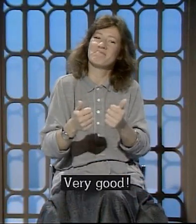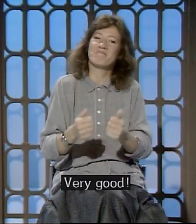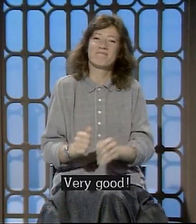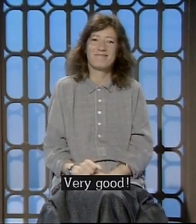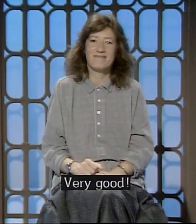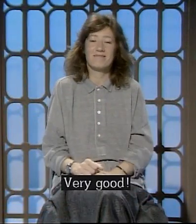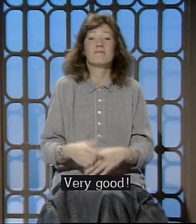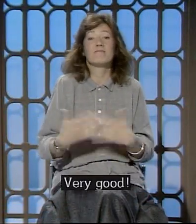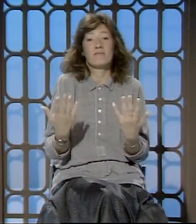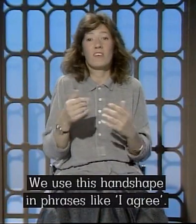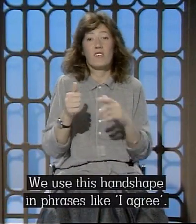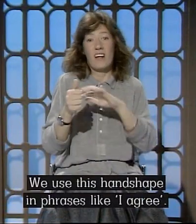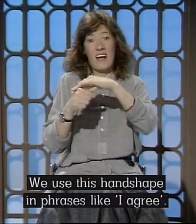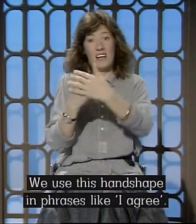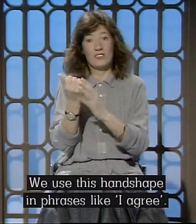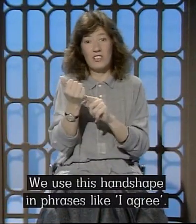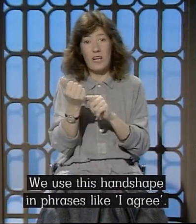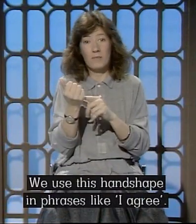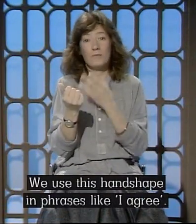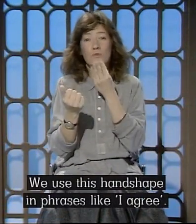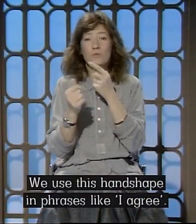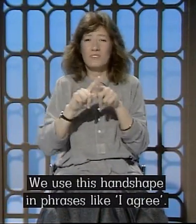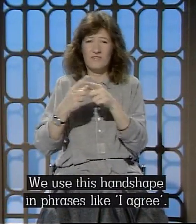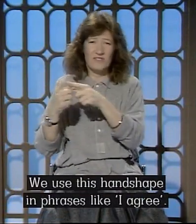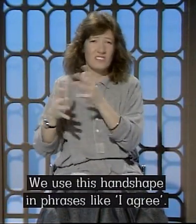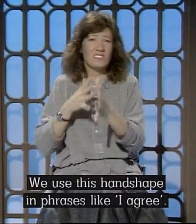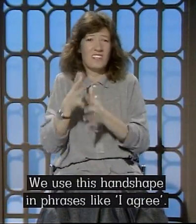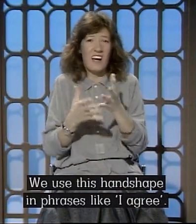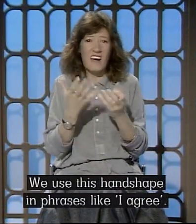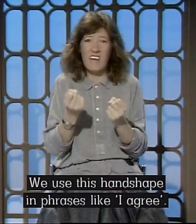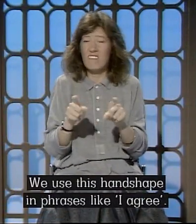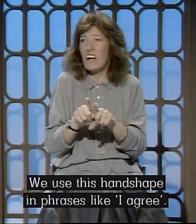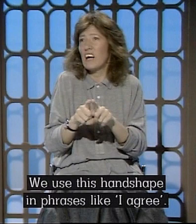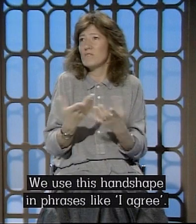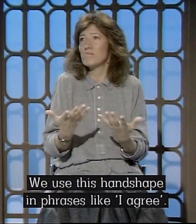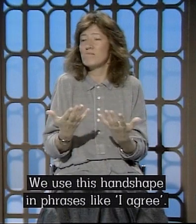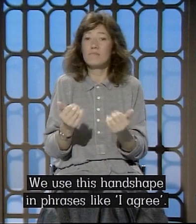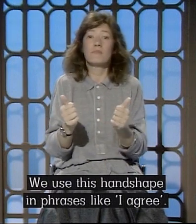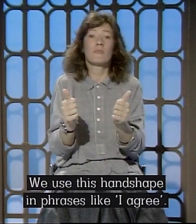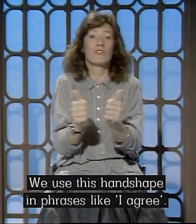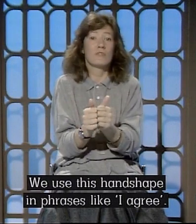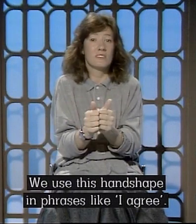Very good. We use this handshape in phrases like, I agree.